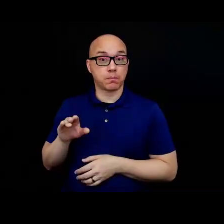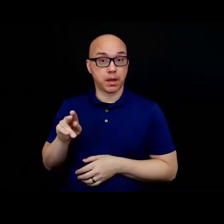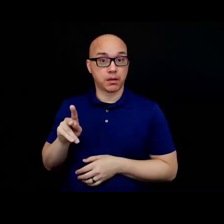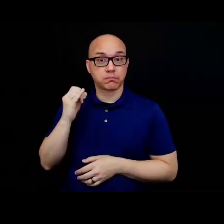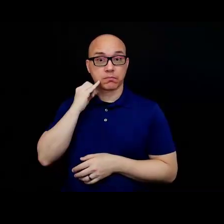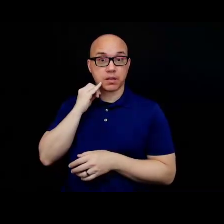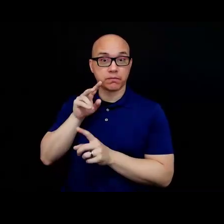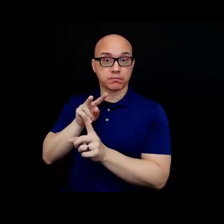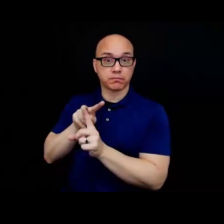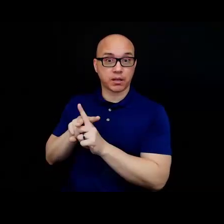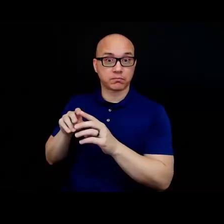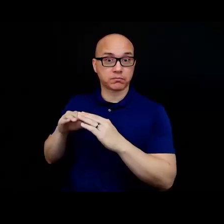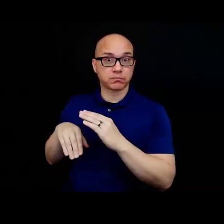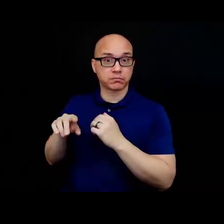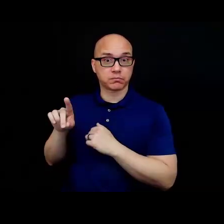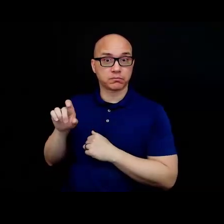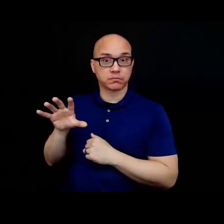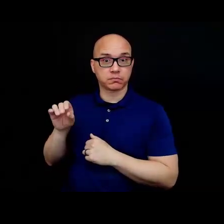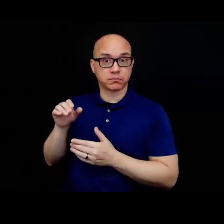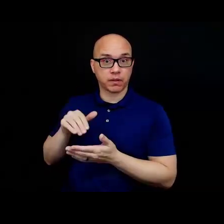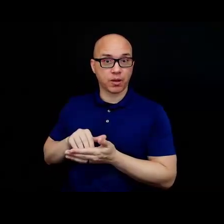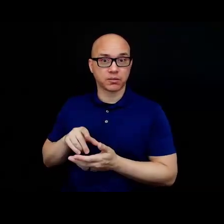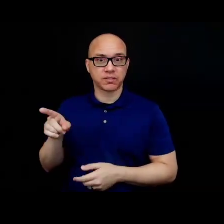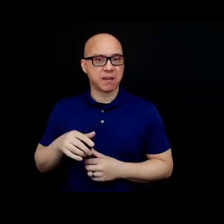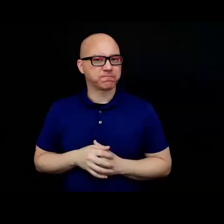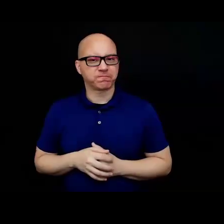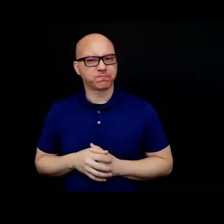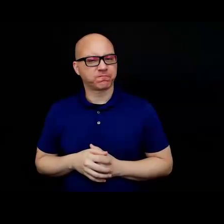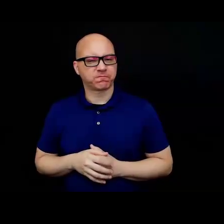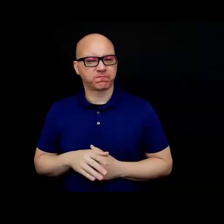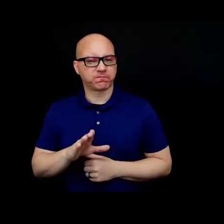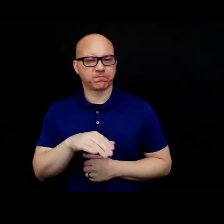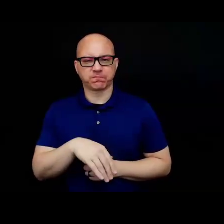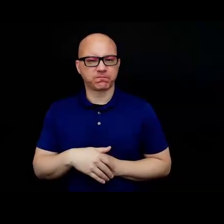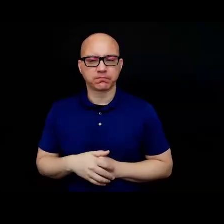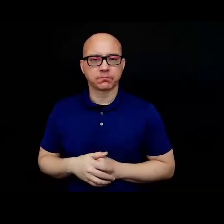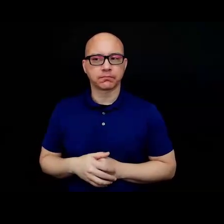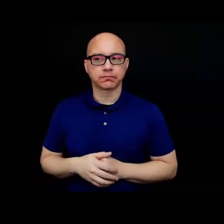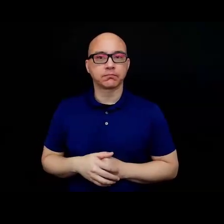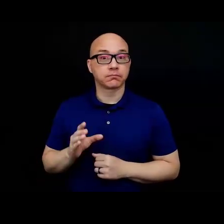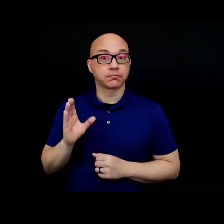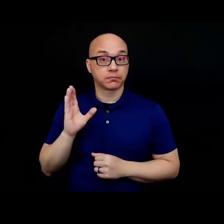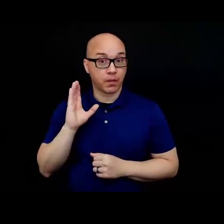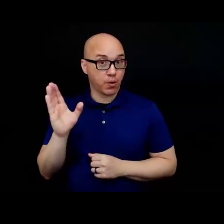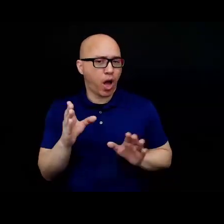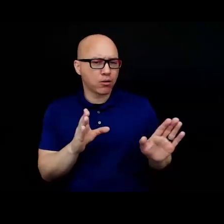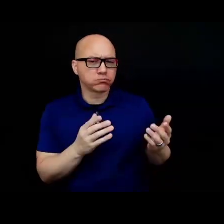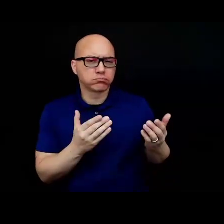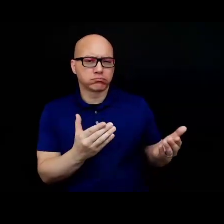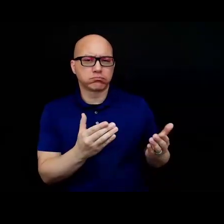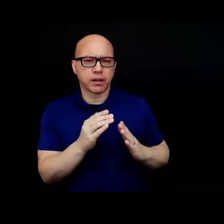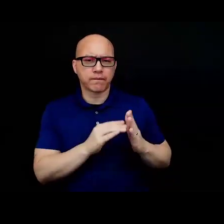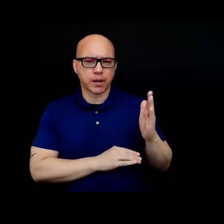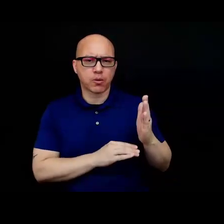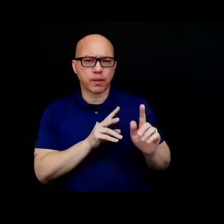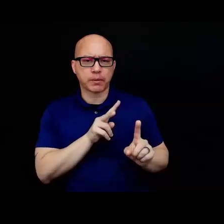than 150,000, they really don't have an appetite for the loan. Now they're going to allow you to fill out that credit